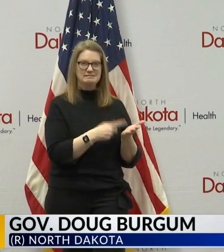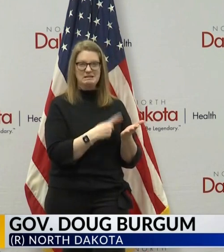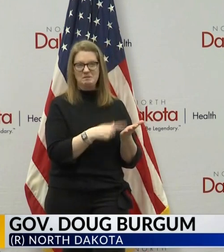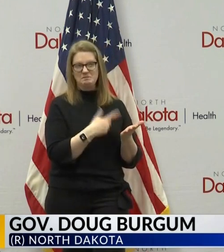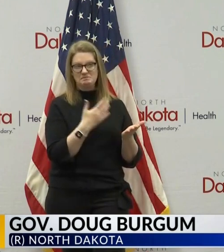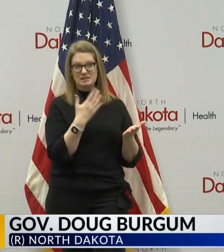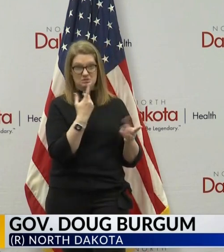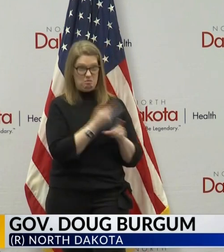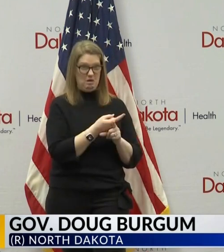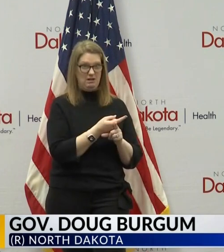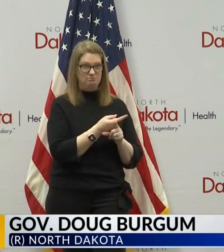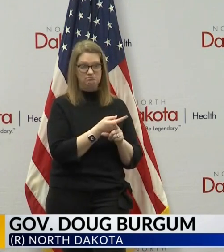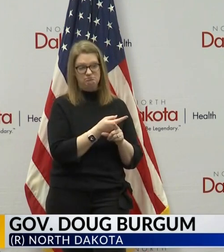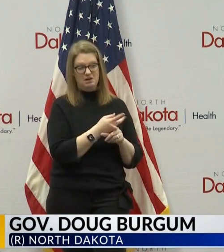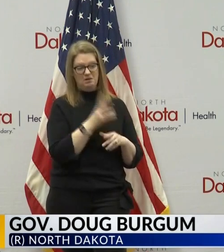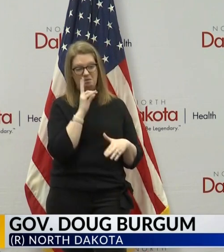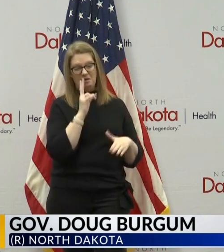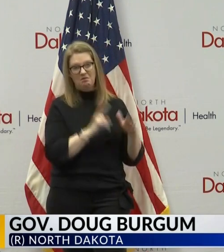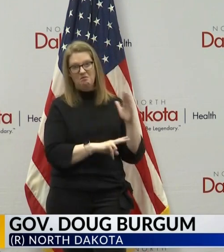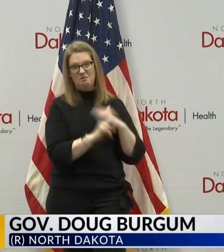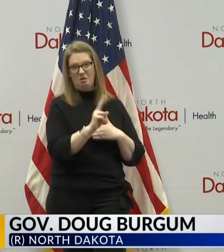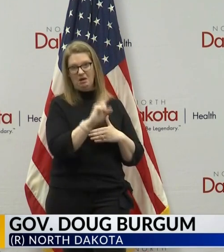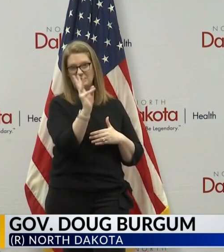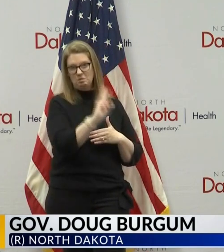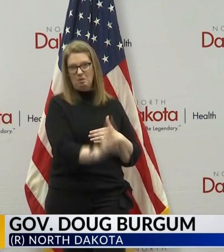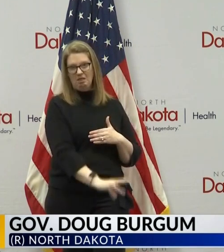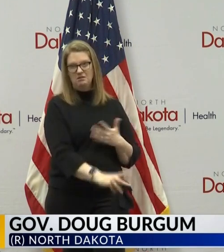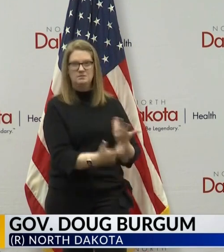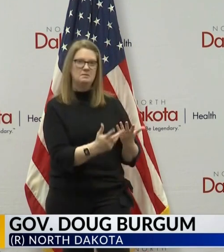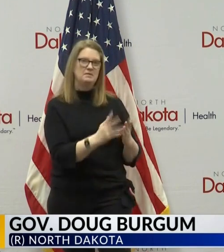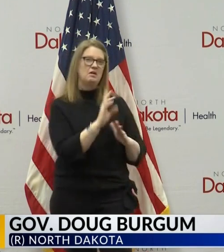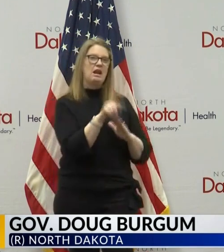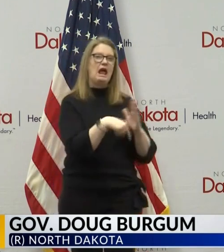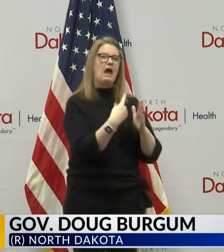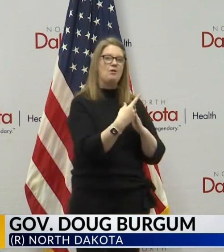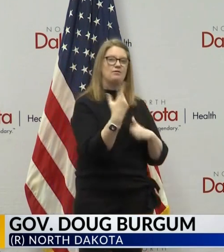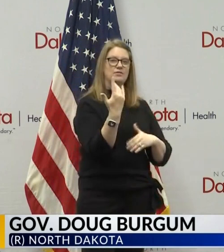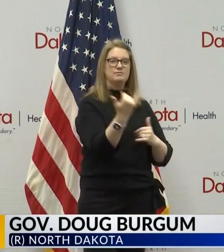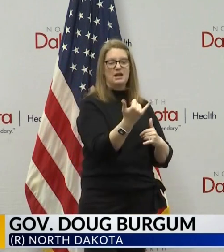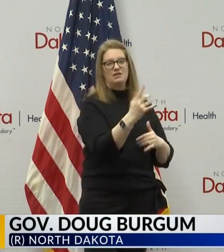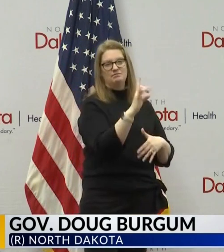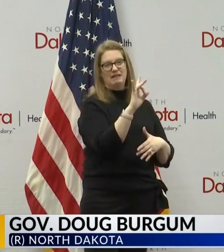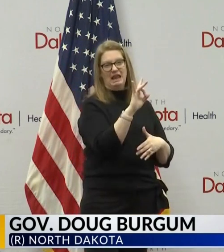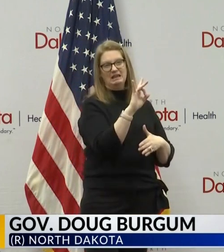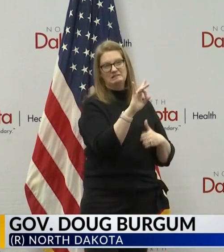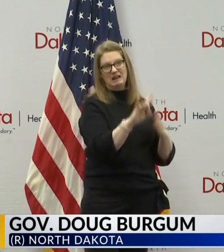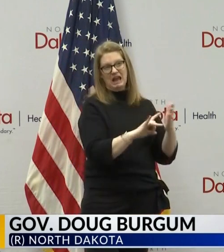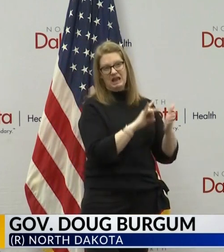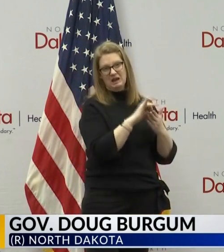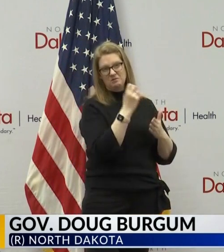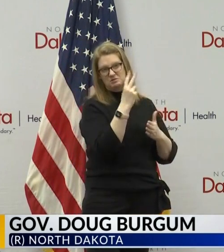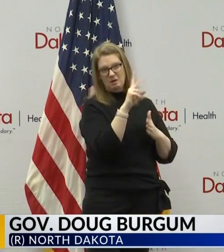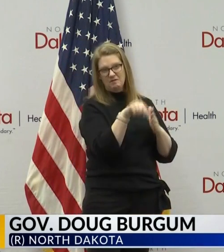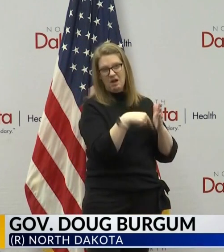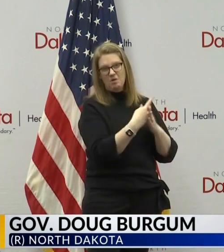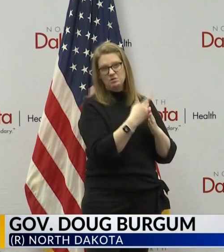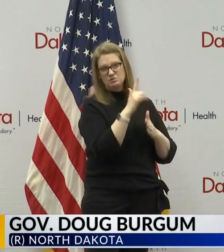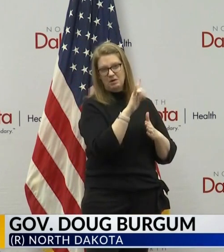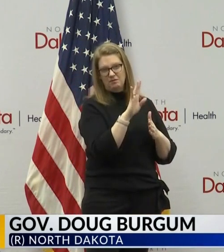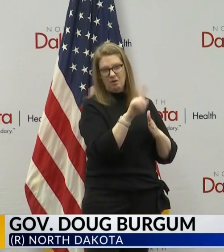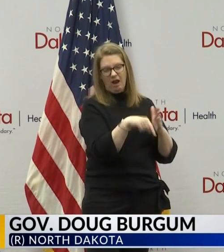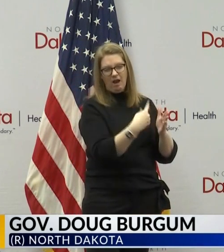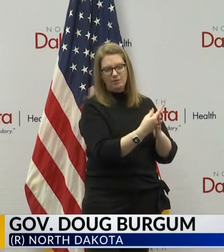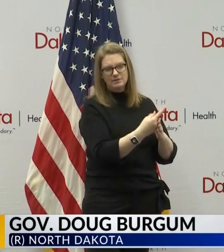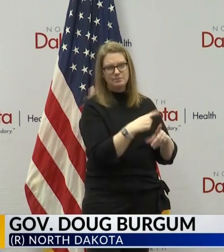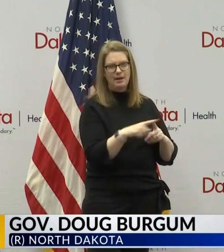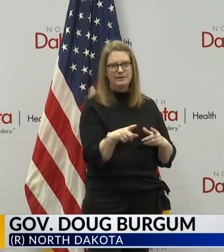forecast weather. Maybe you can forecast weather for an hour from now, and sometimes for 8 and 12 and 24 hours, you can be pretty accurate, but try to